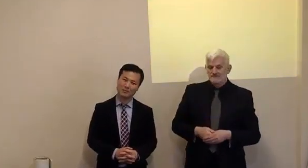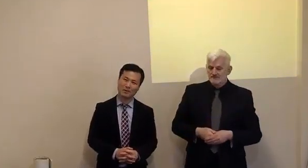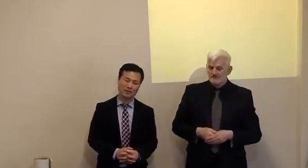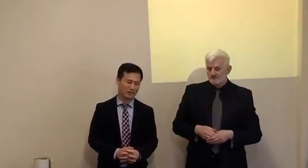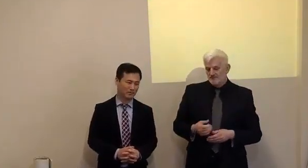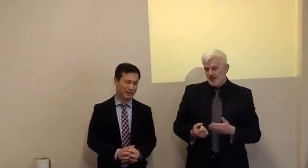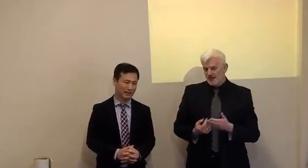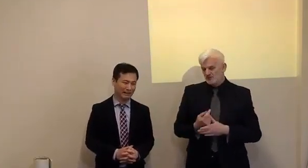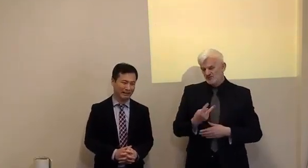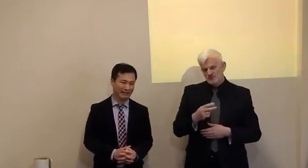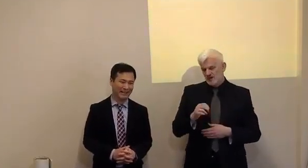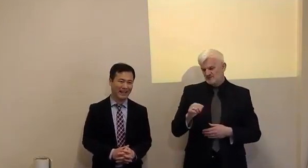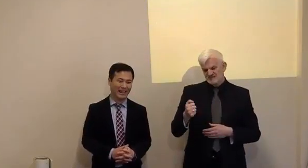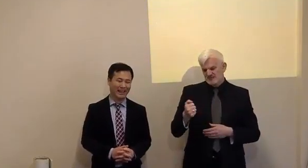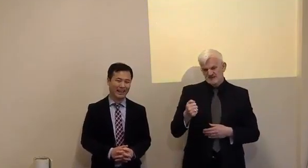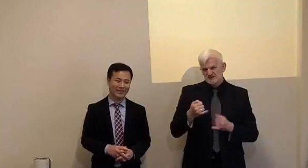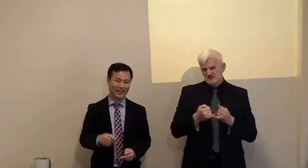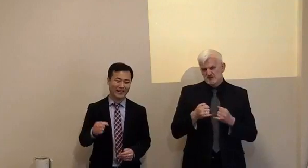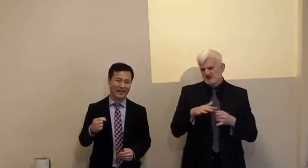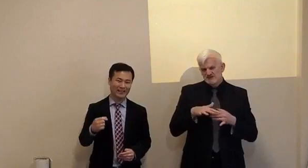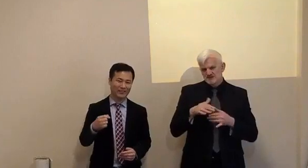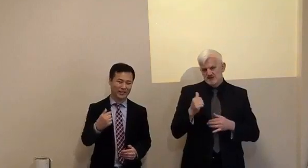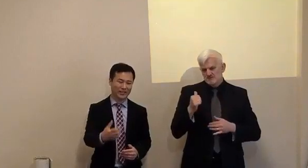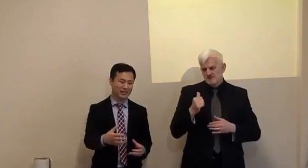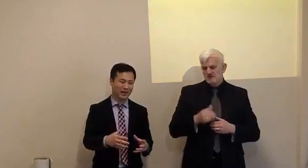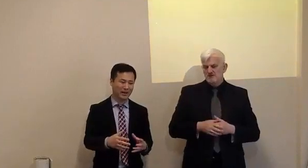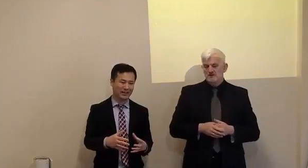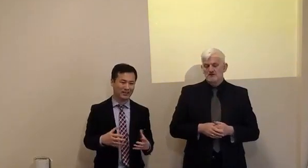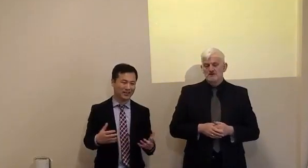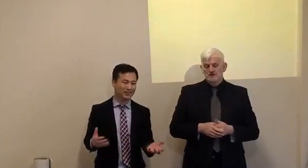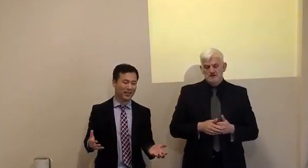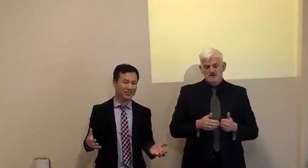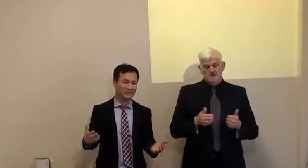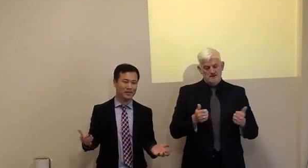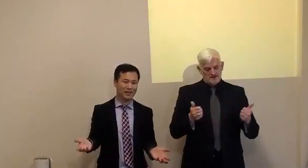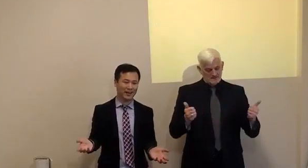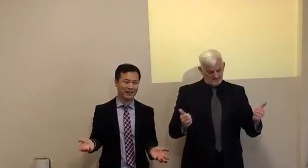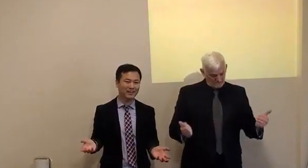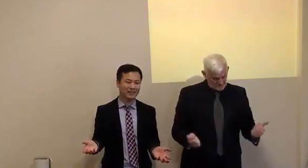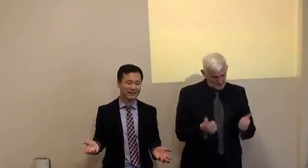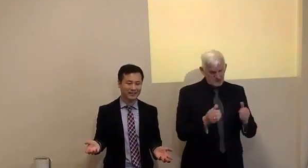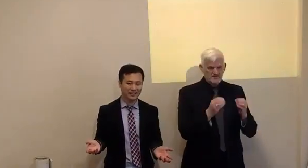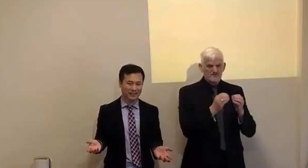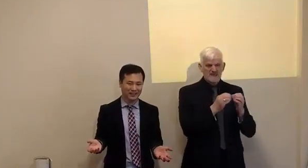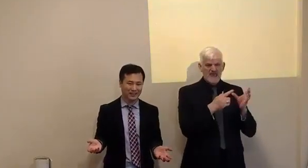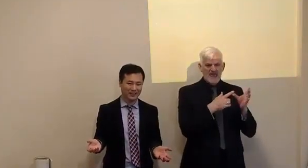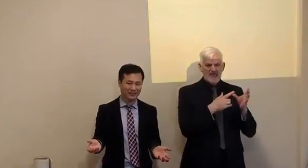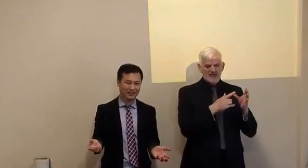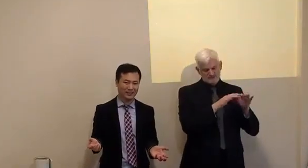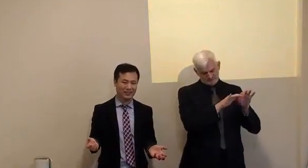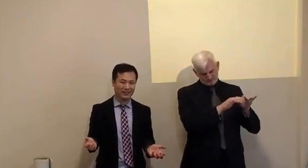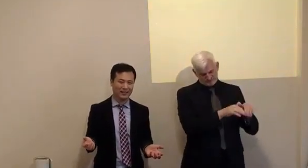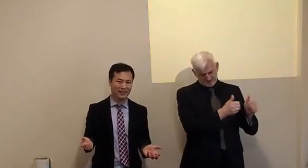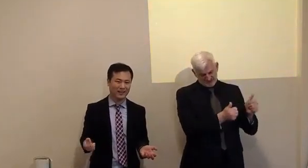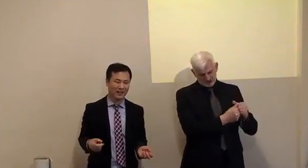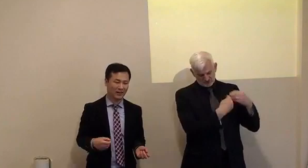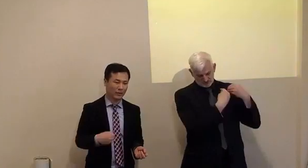September or something like that. And then I finished my dissertation, BA. And when I